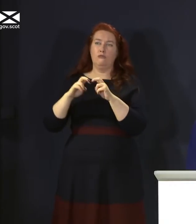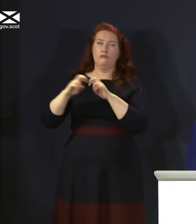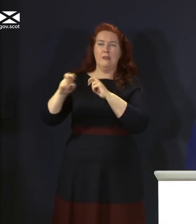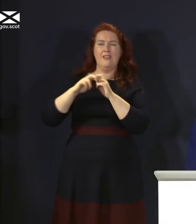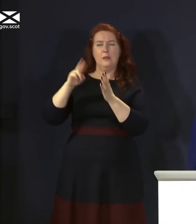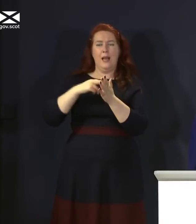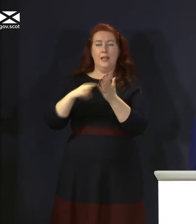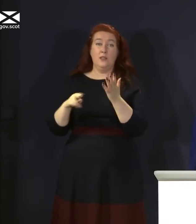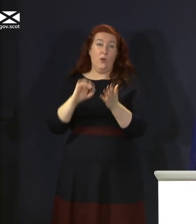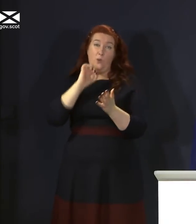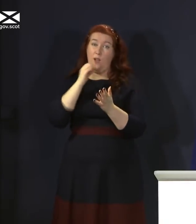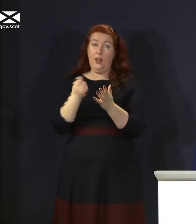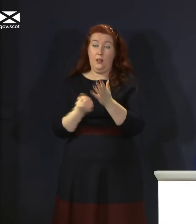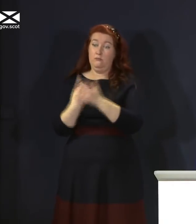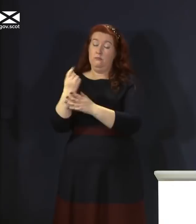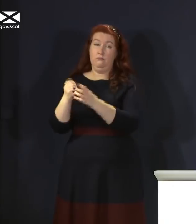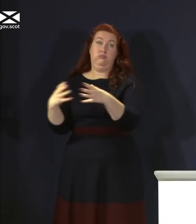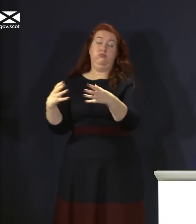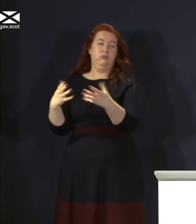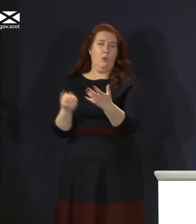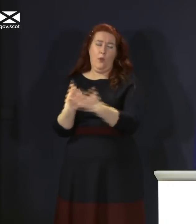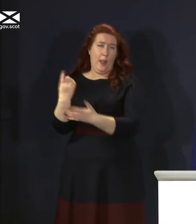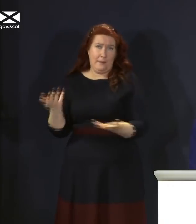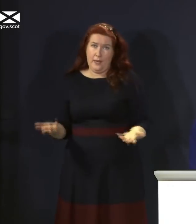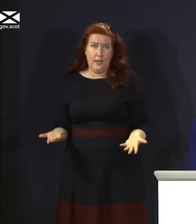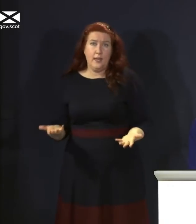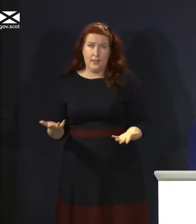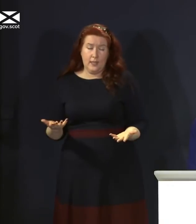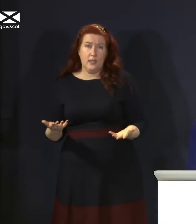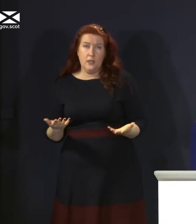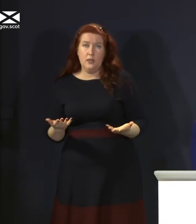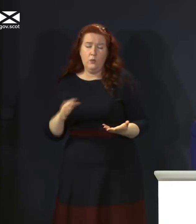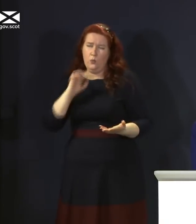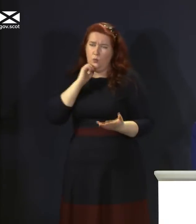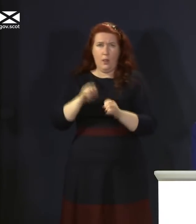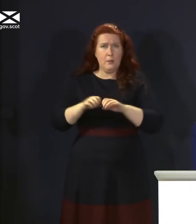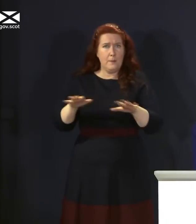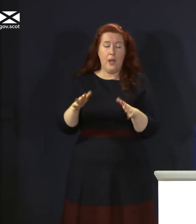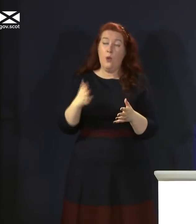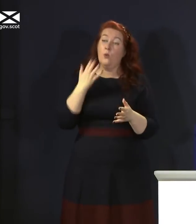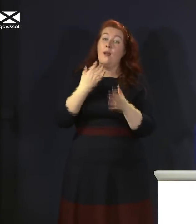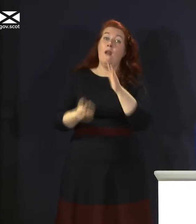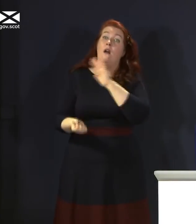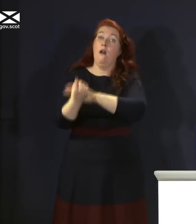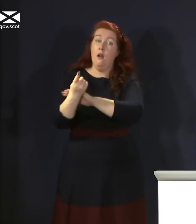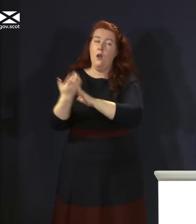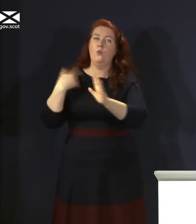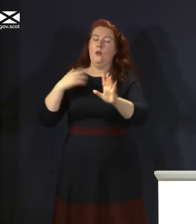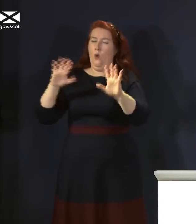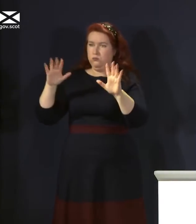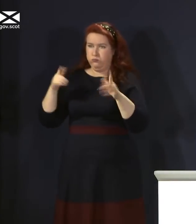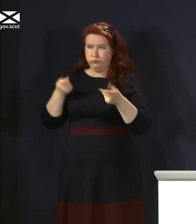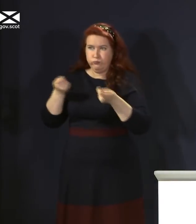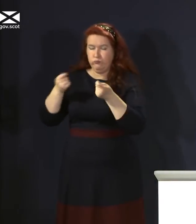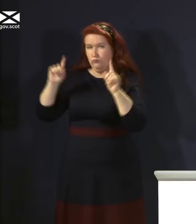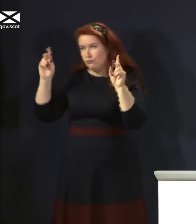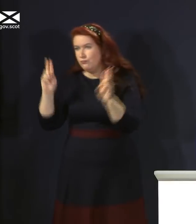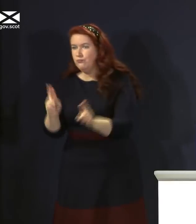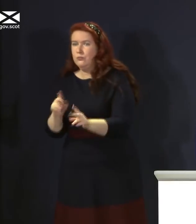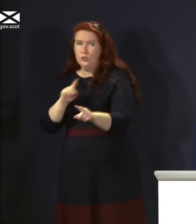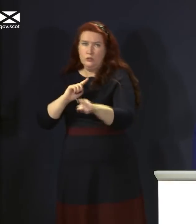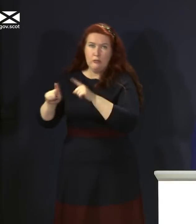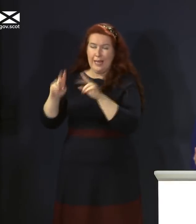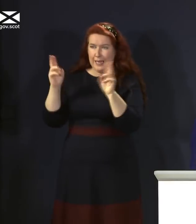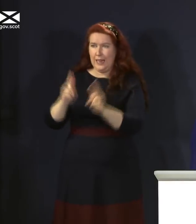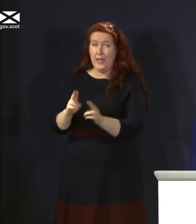this virus. That is inevitable. And therefore, when we have obviously we will do everything we can to minimise that and reduce the